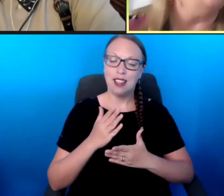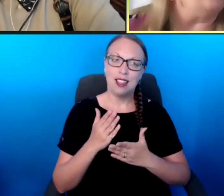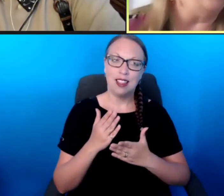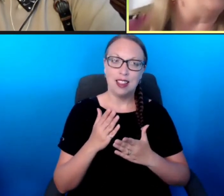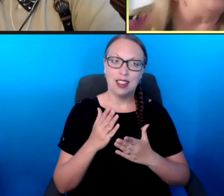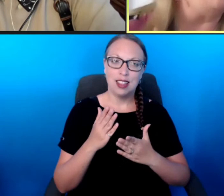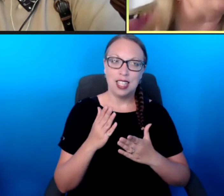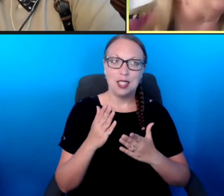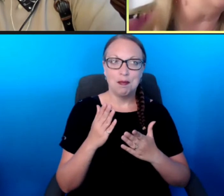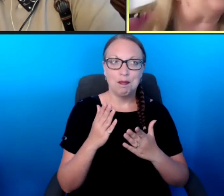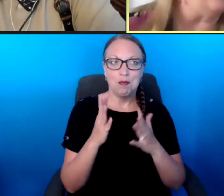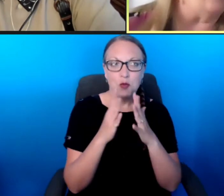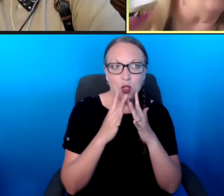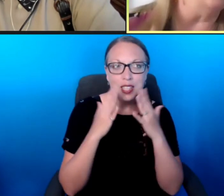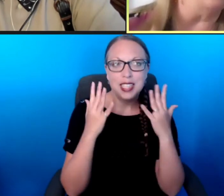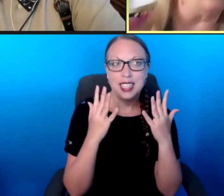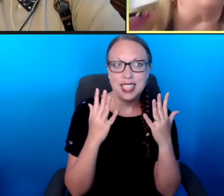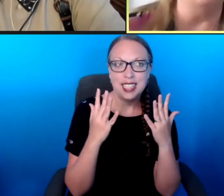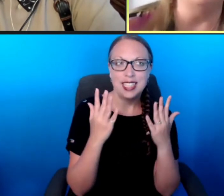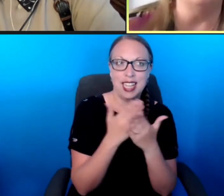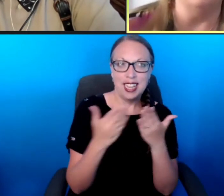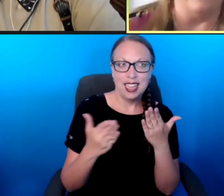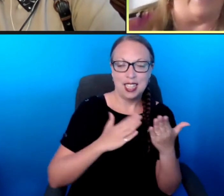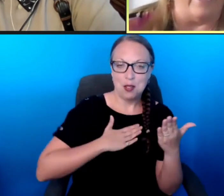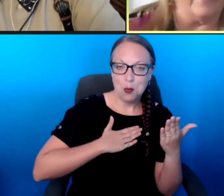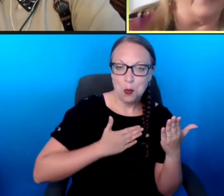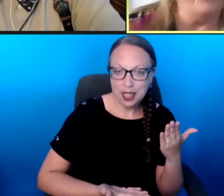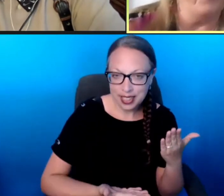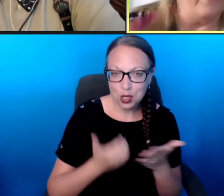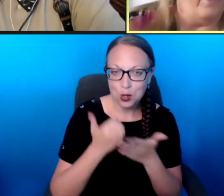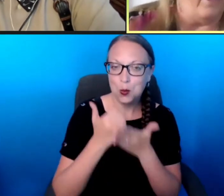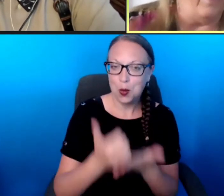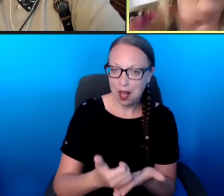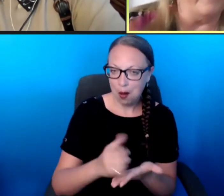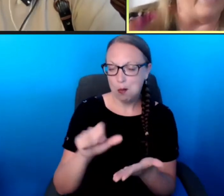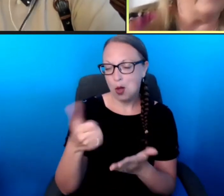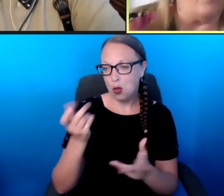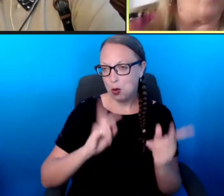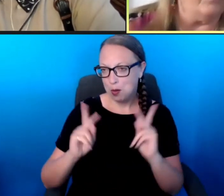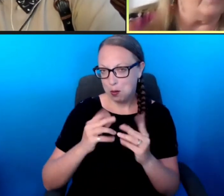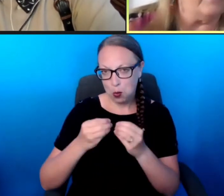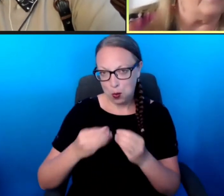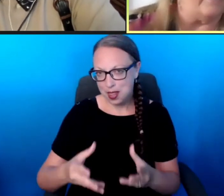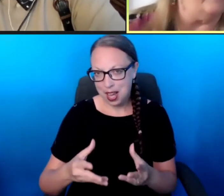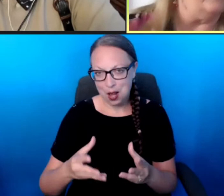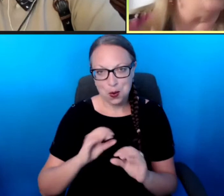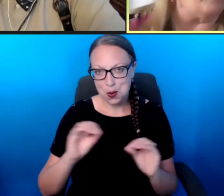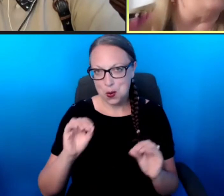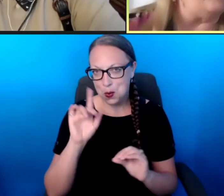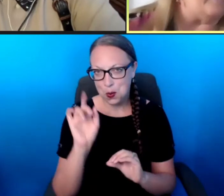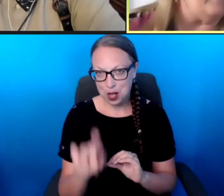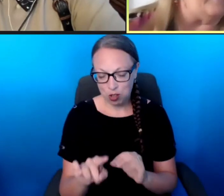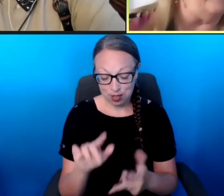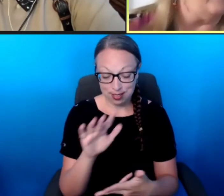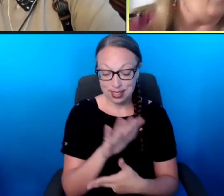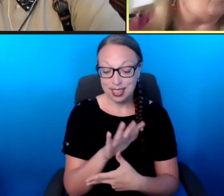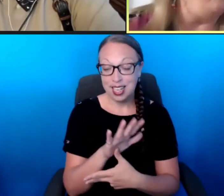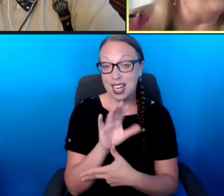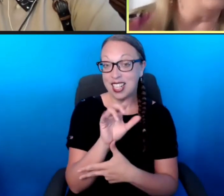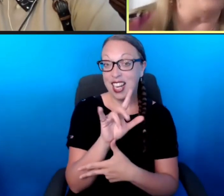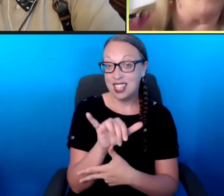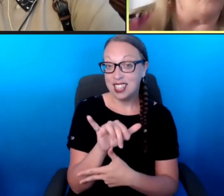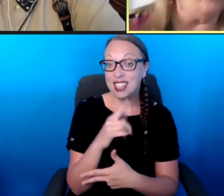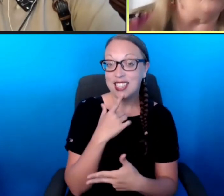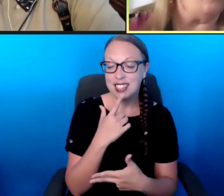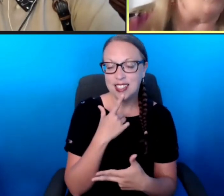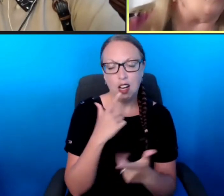offer and help assist others without any questions asked. Cassie, our oldest, describes Dad as our